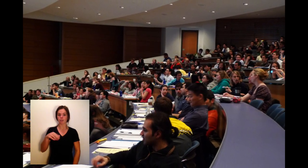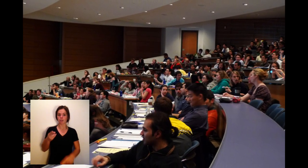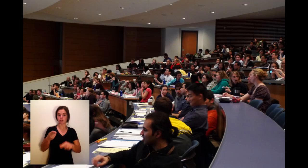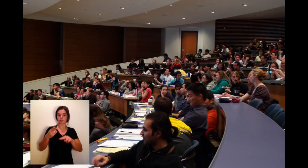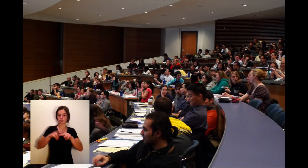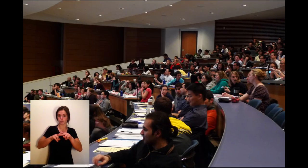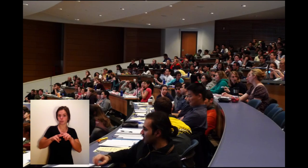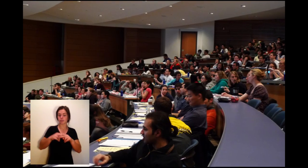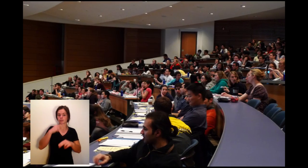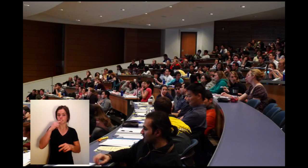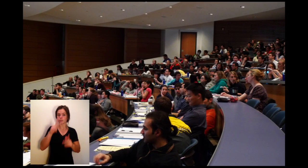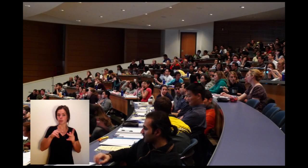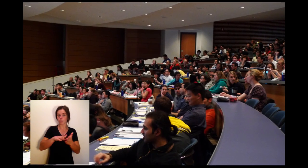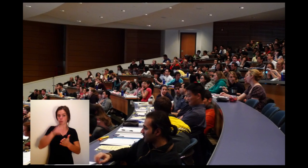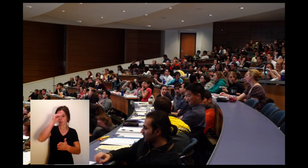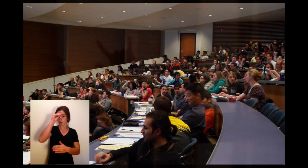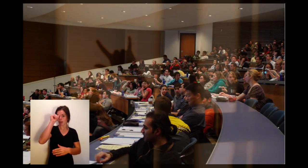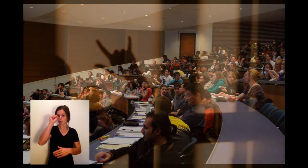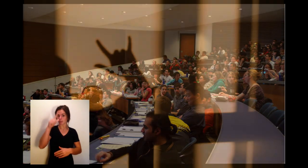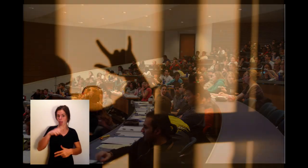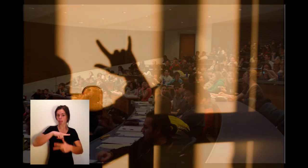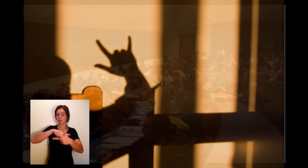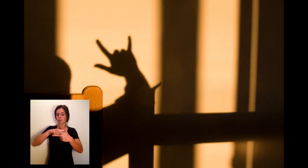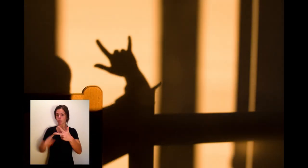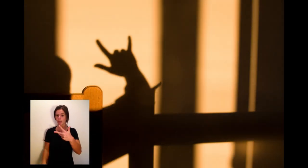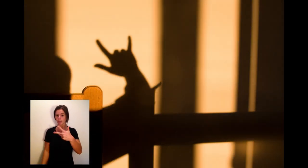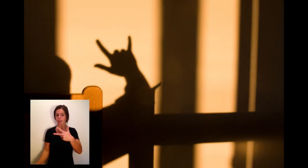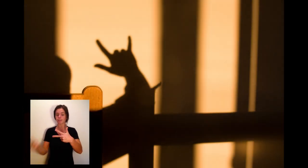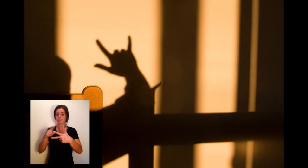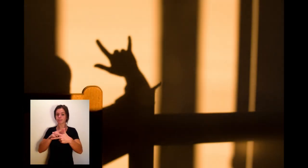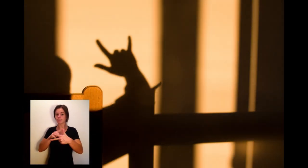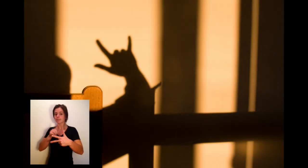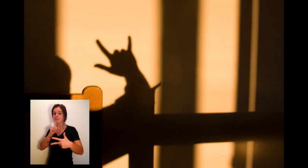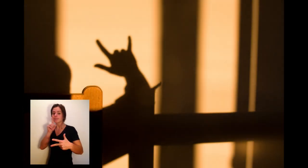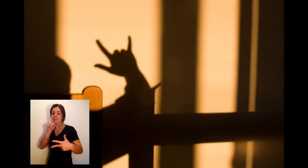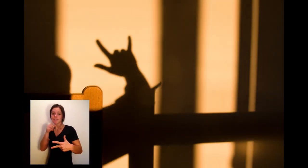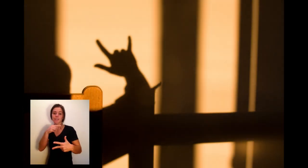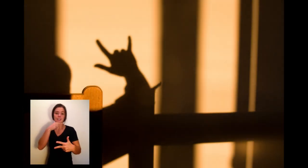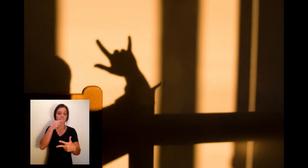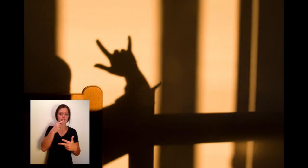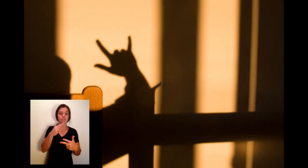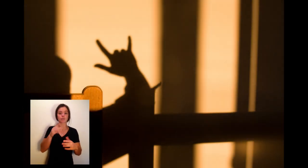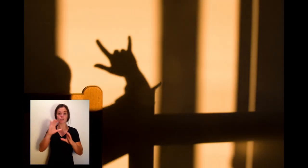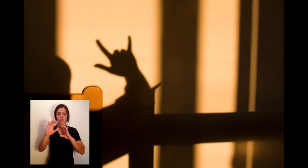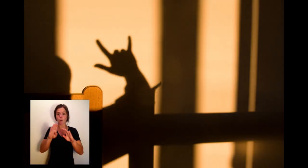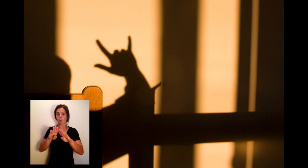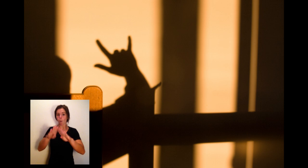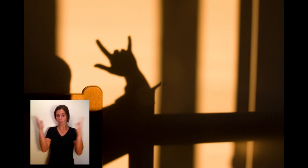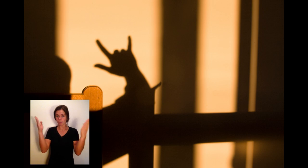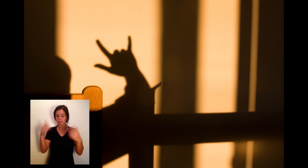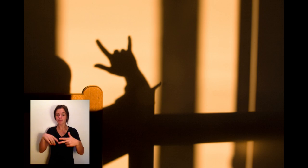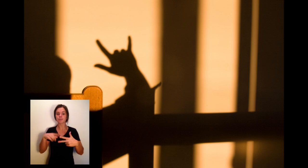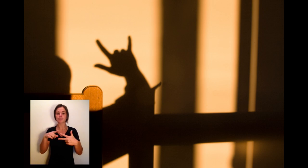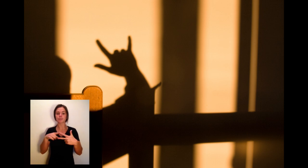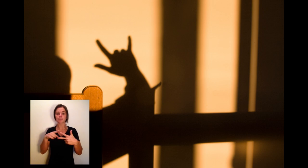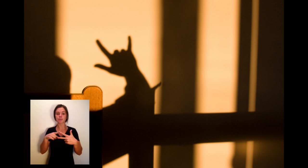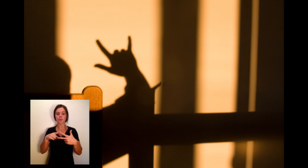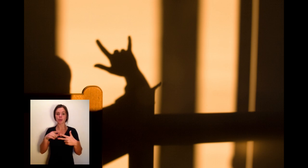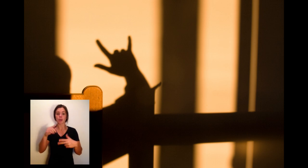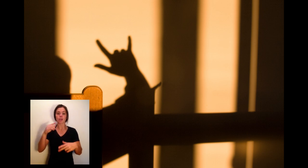478%. This increase in ASL enrollment is breaking communication barriers between the deaf and hearing worlds,